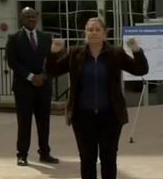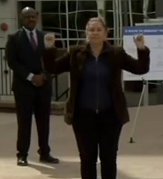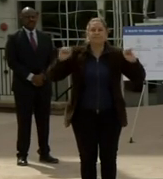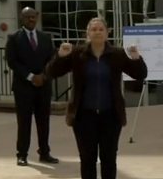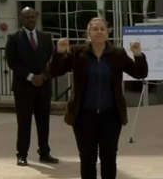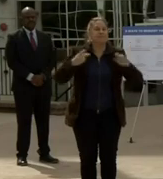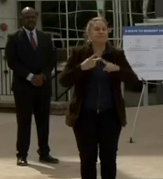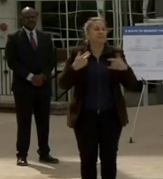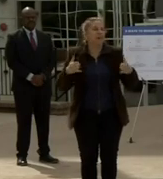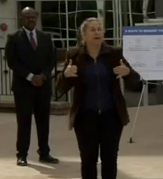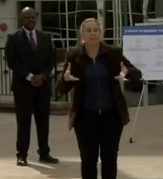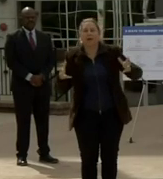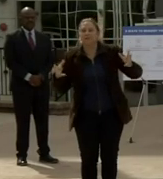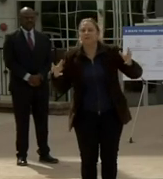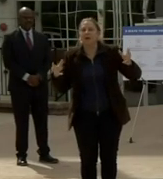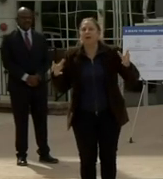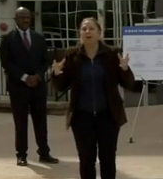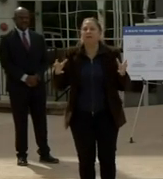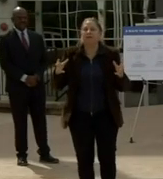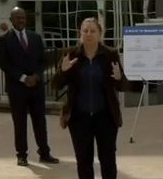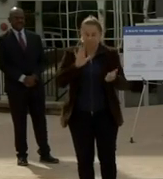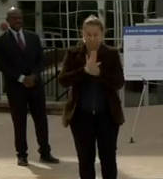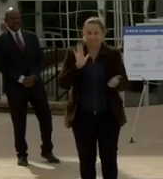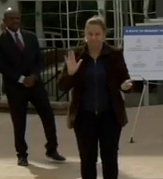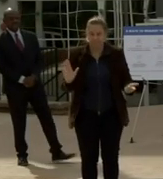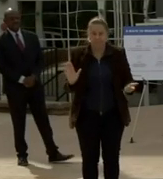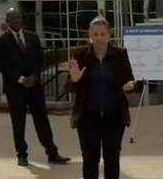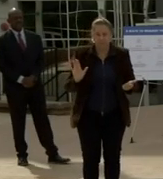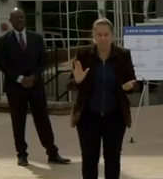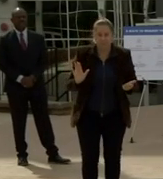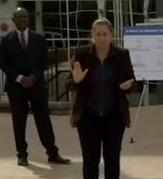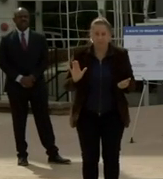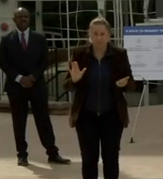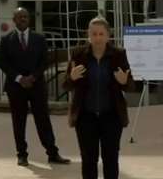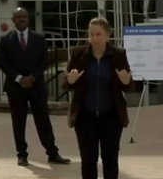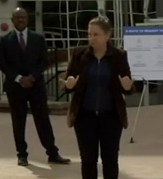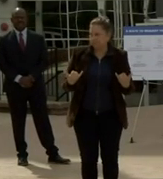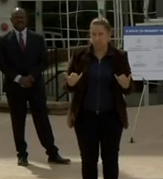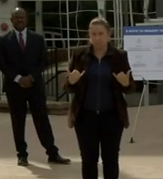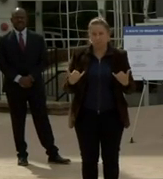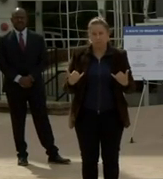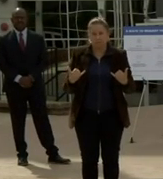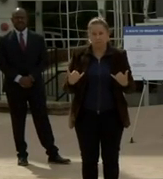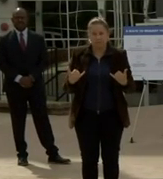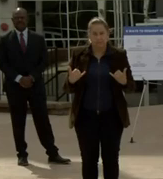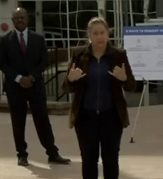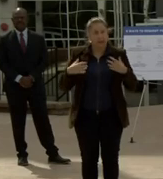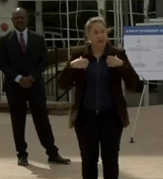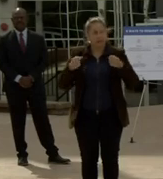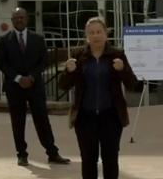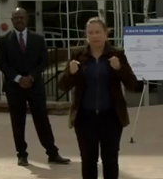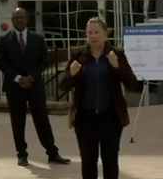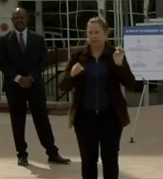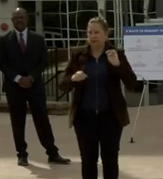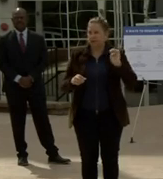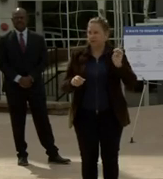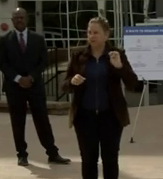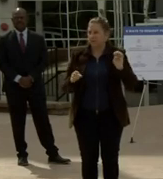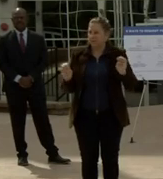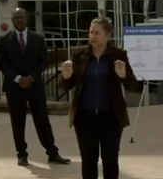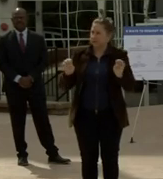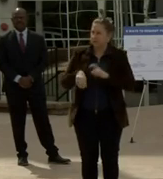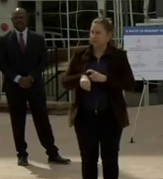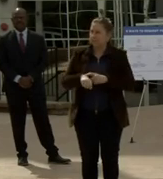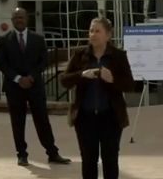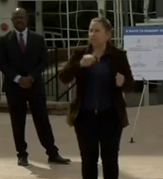sports, which are prohibited in the District of Columbia during the public health emergency. Yes. This